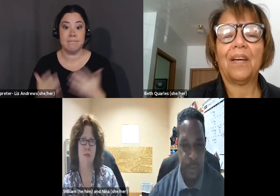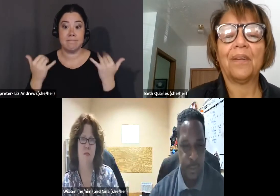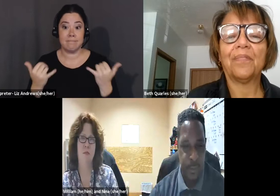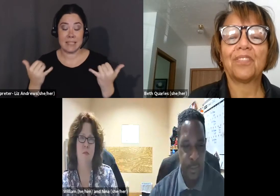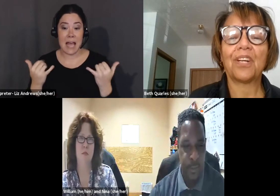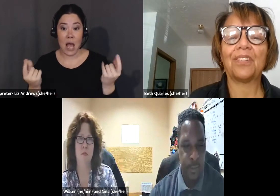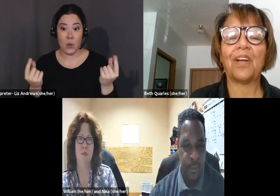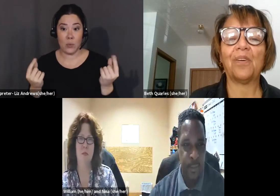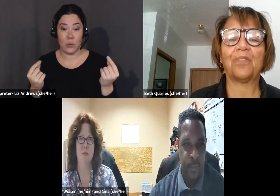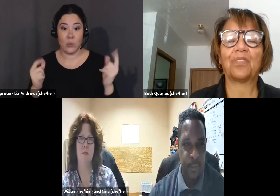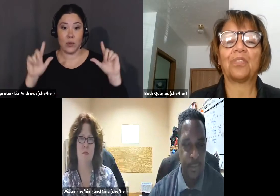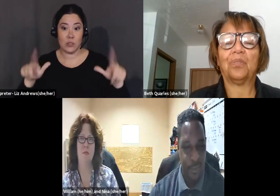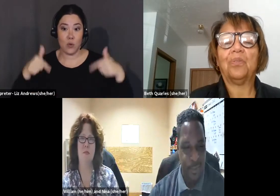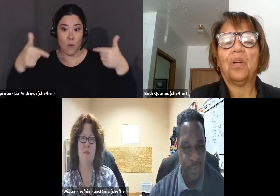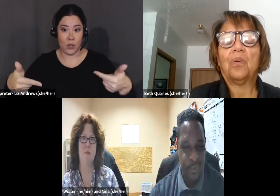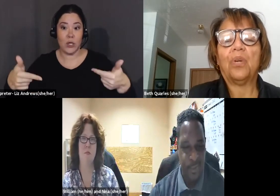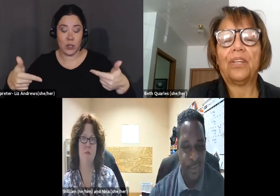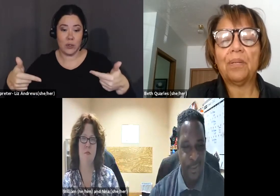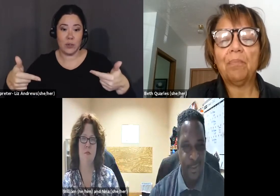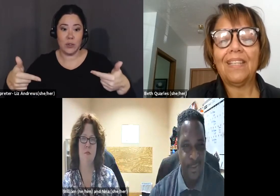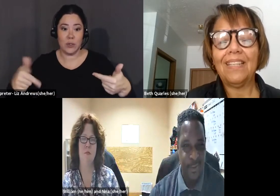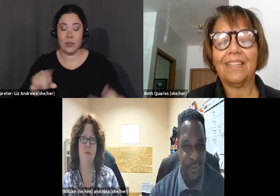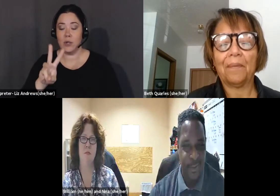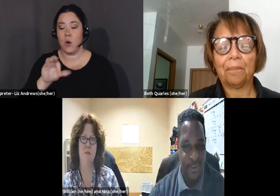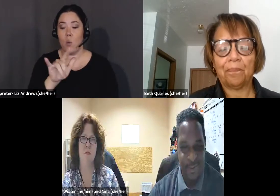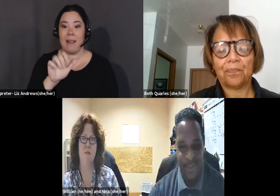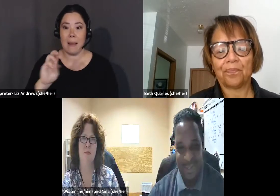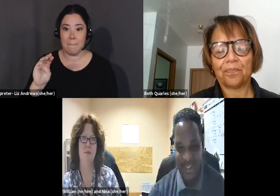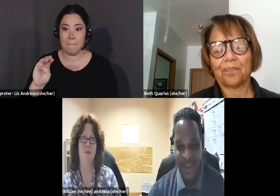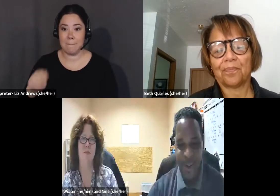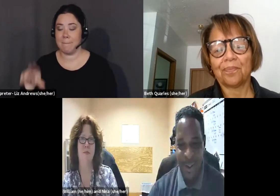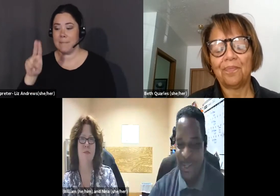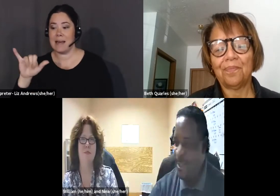me turn it over to William and Nina.